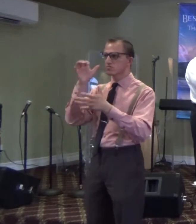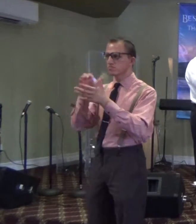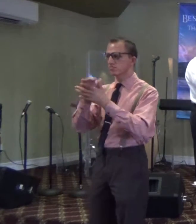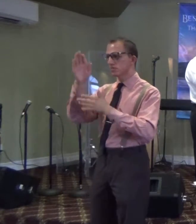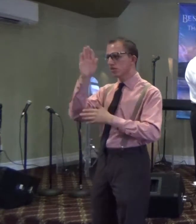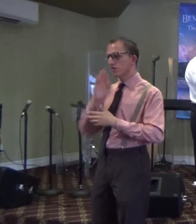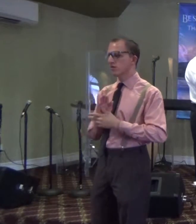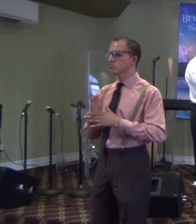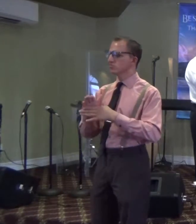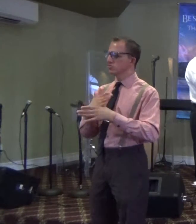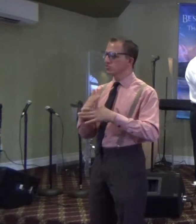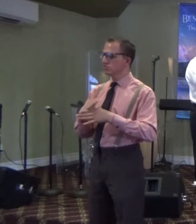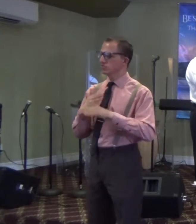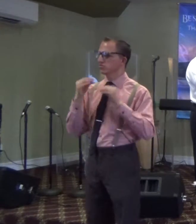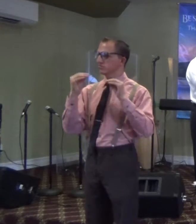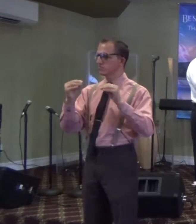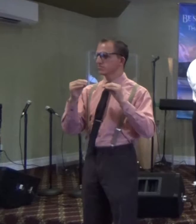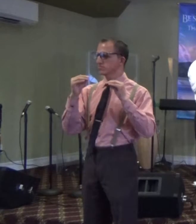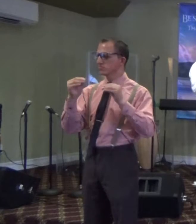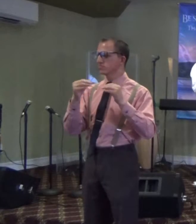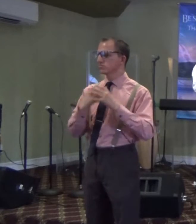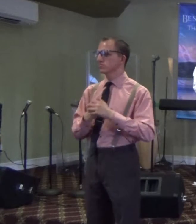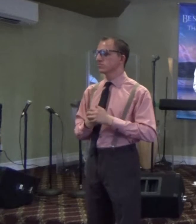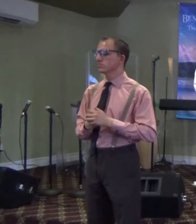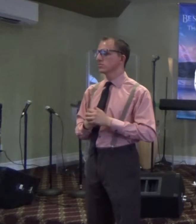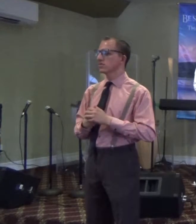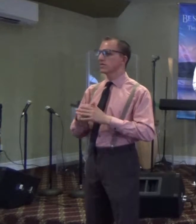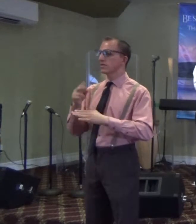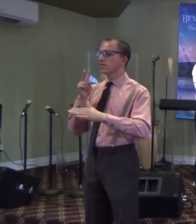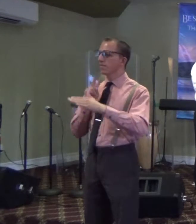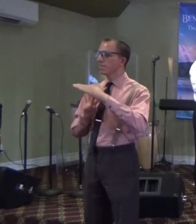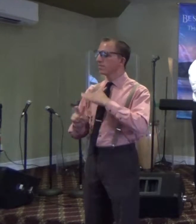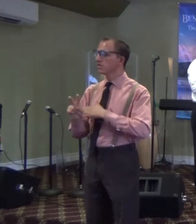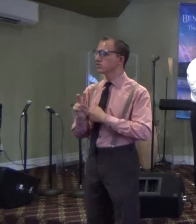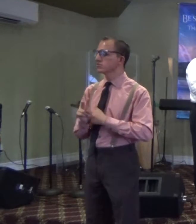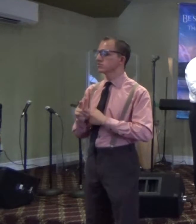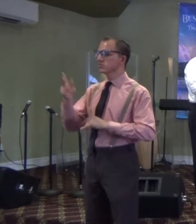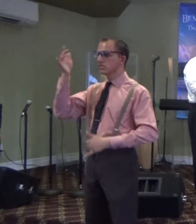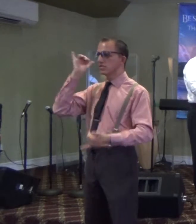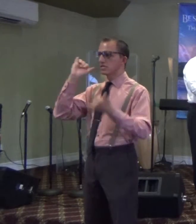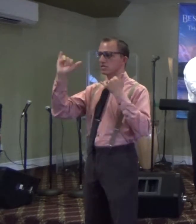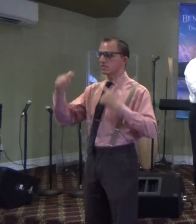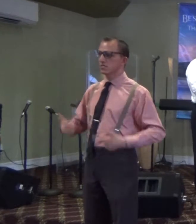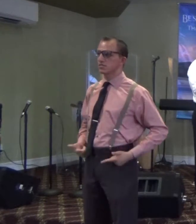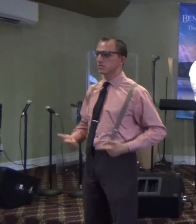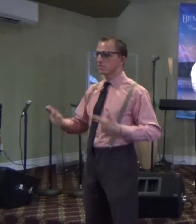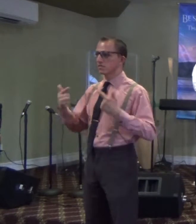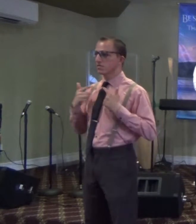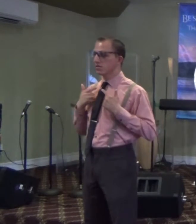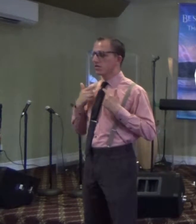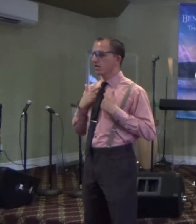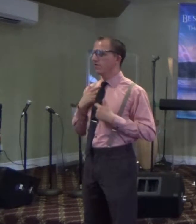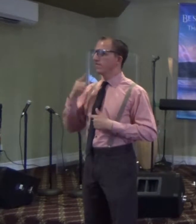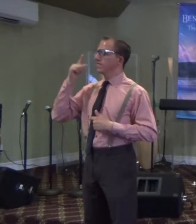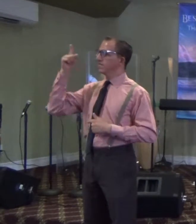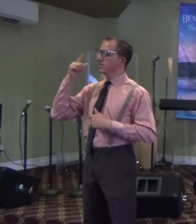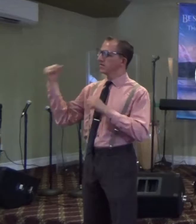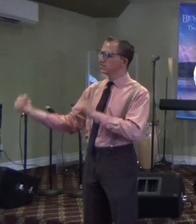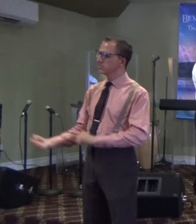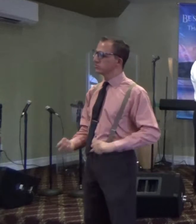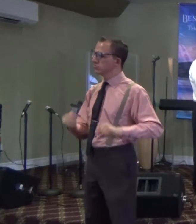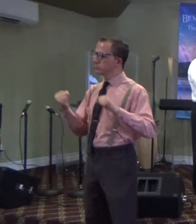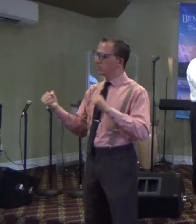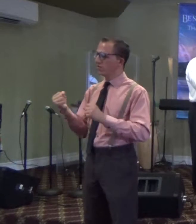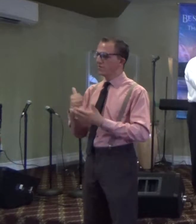God, la visión en lo eterno, the vision on the la eternal, visión en el Todopoderoso. the vision on